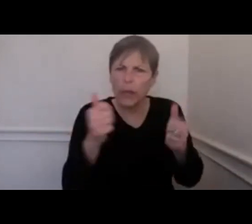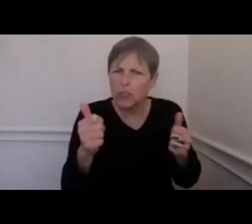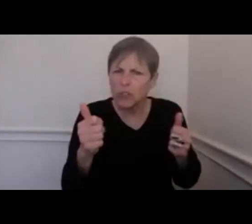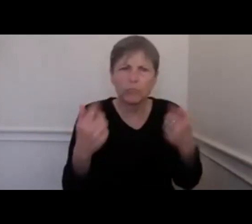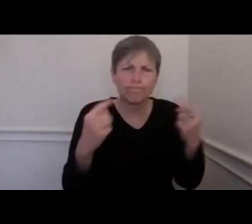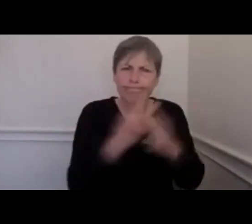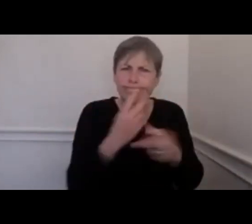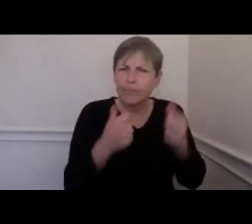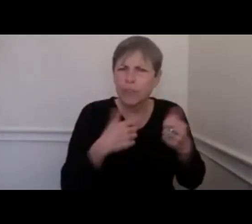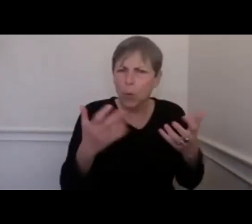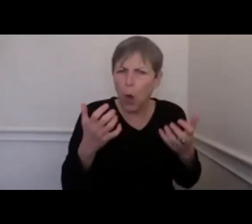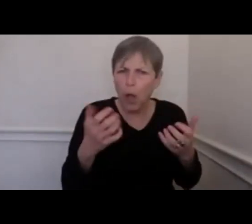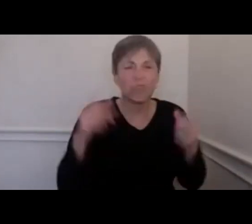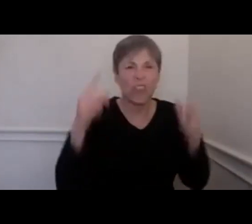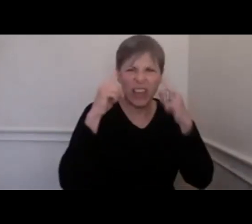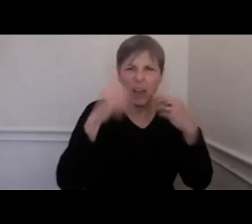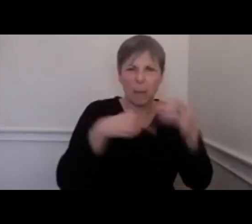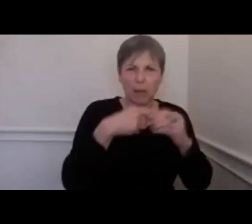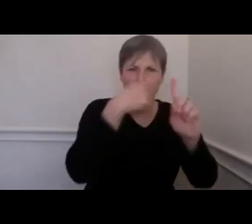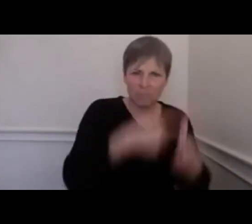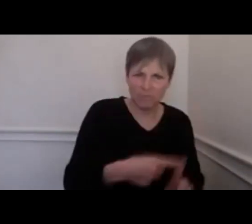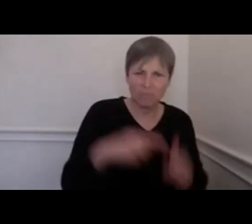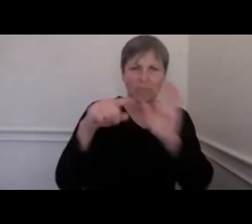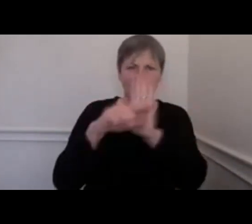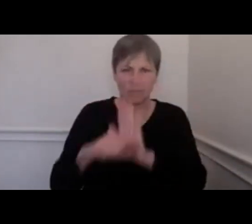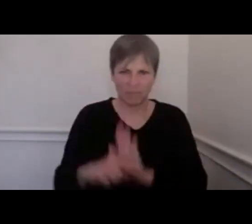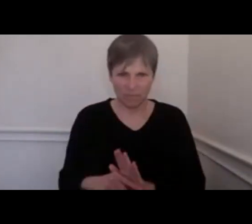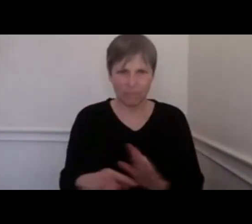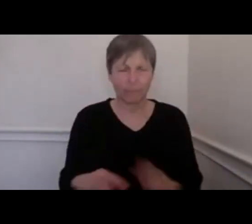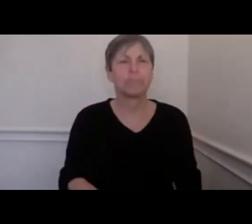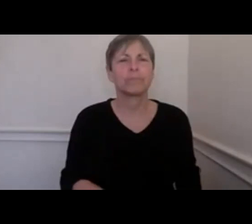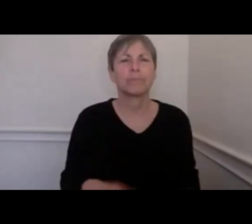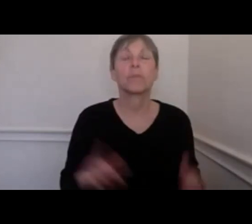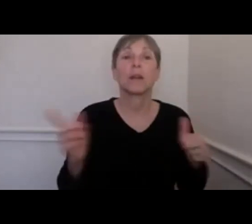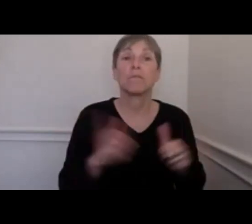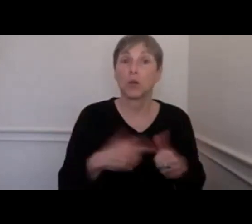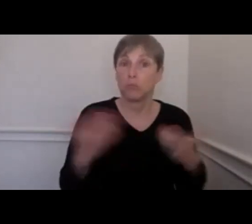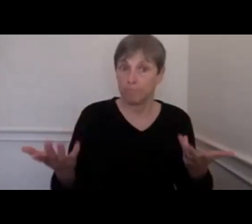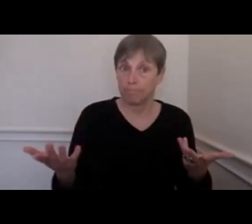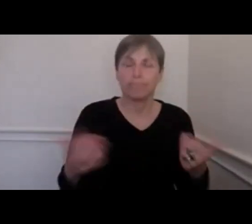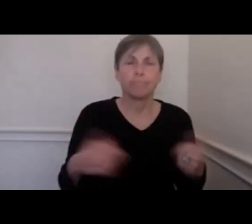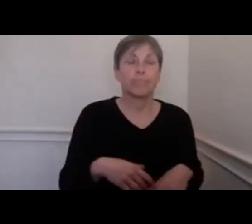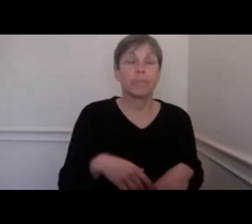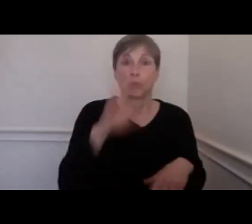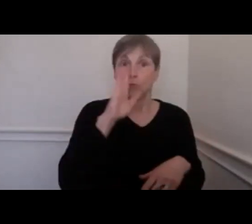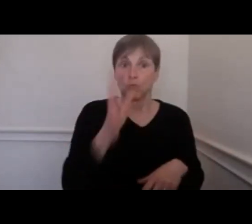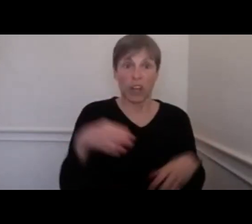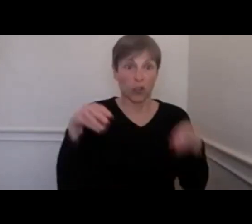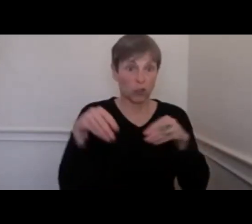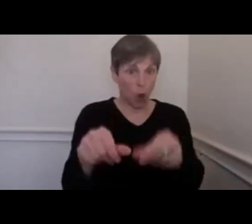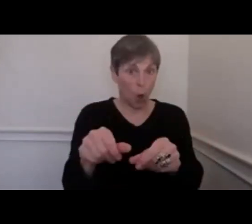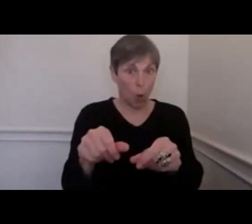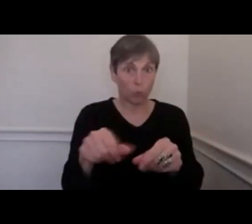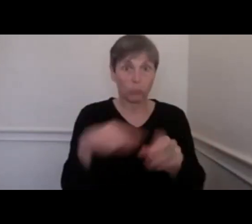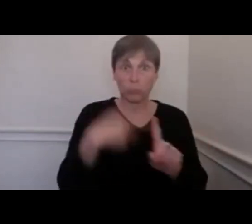cons to keep in mind. So let's talk direct sow first. Direct sowing, the pros, it's easy.